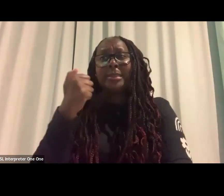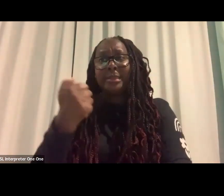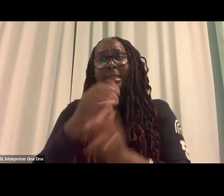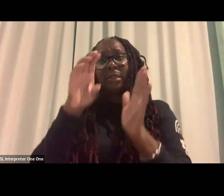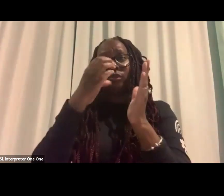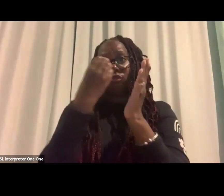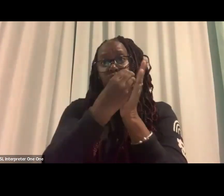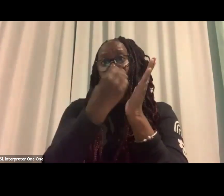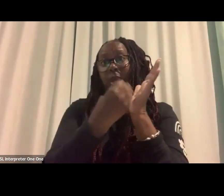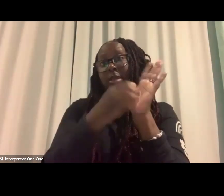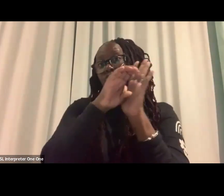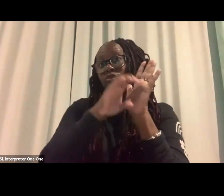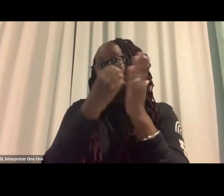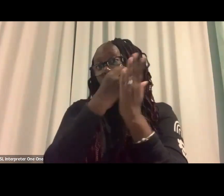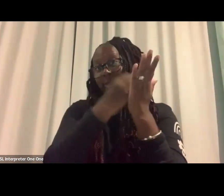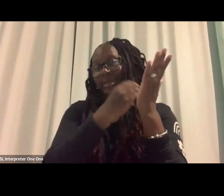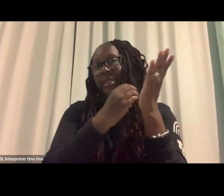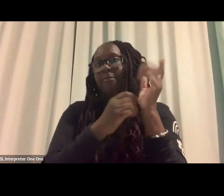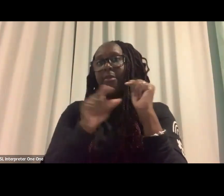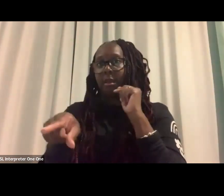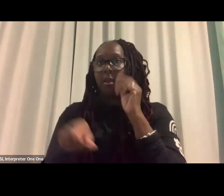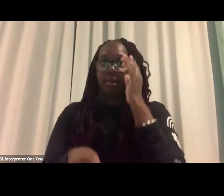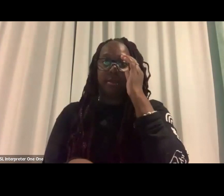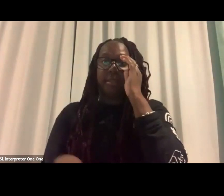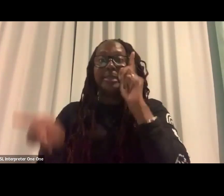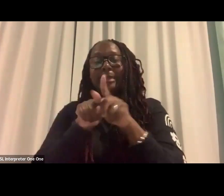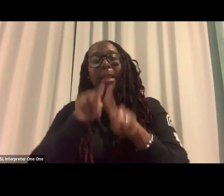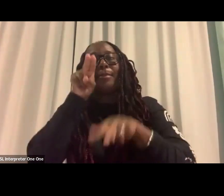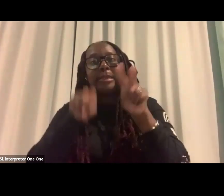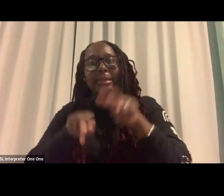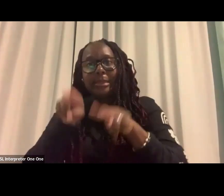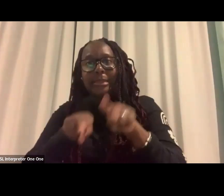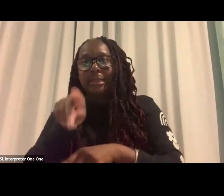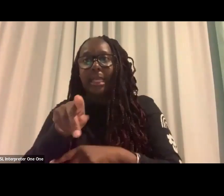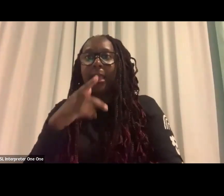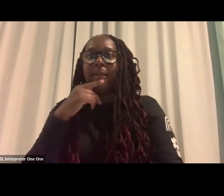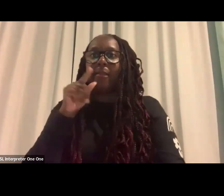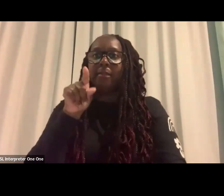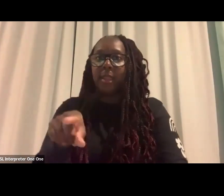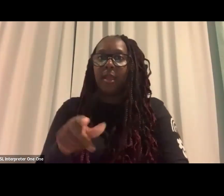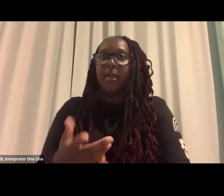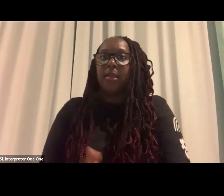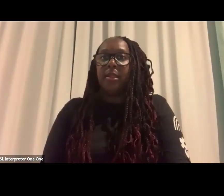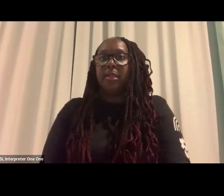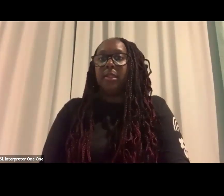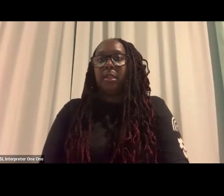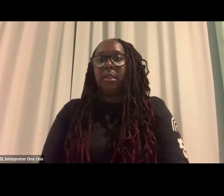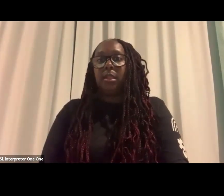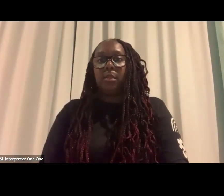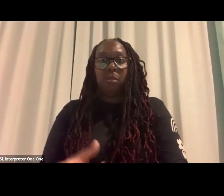main objective of screening process is to systematically assess the potential effects or proposed effects on the population